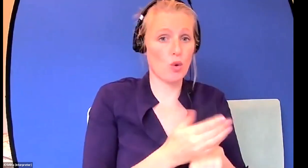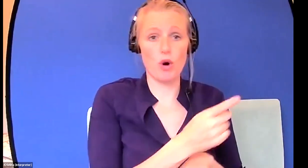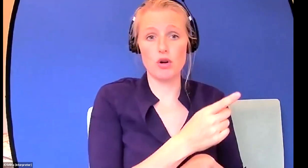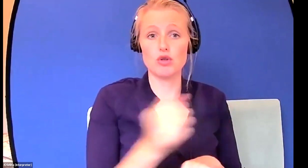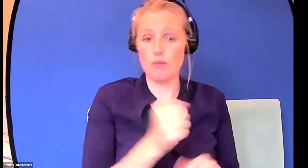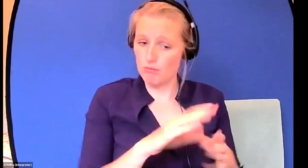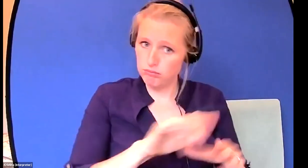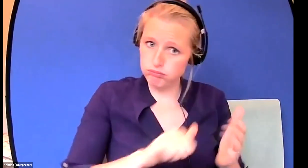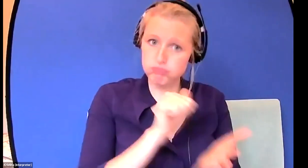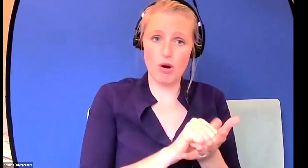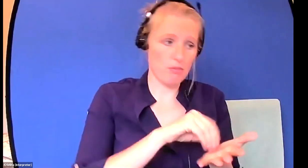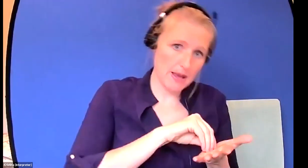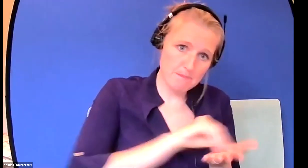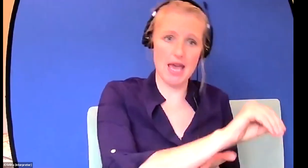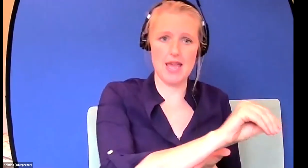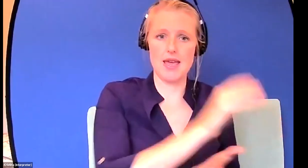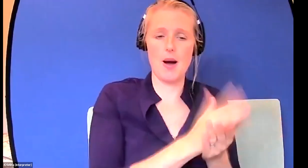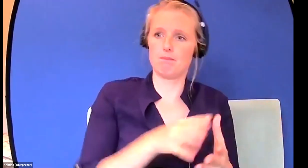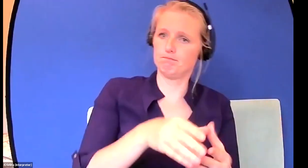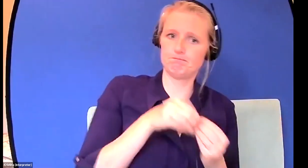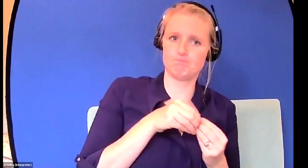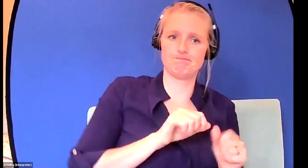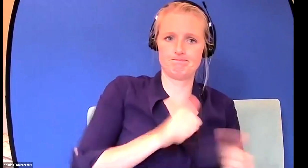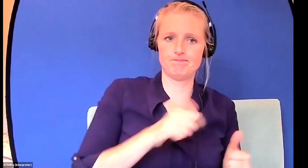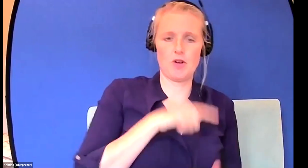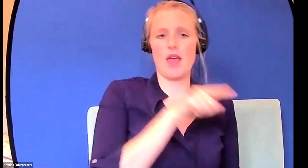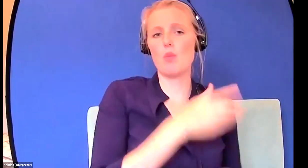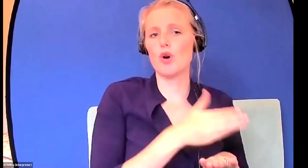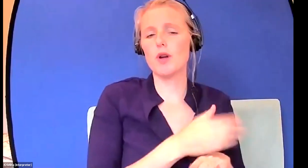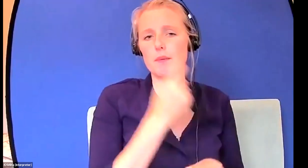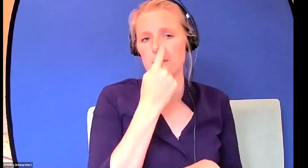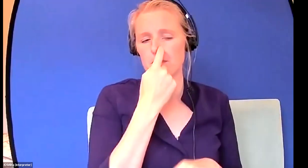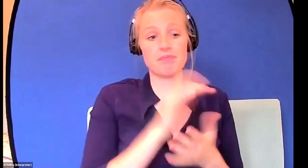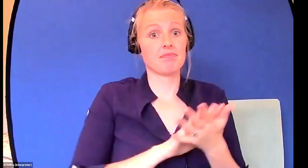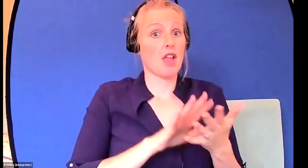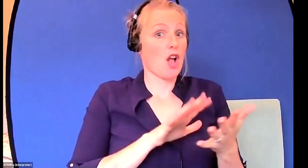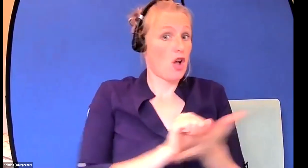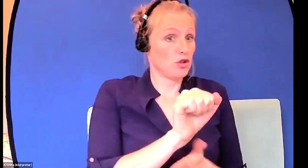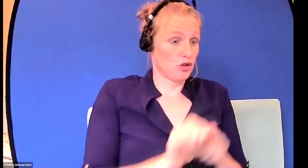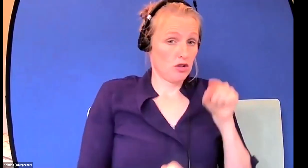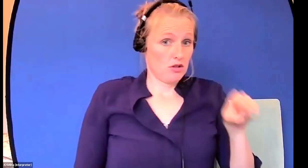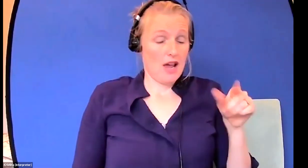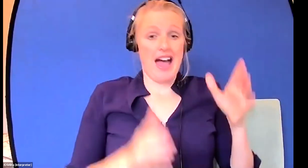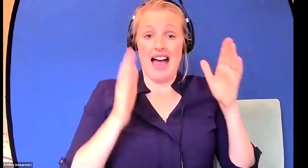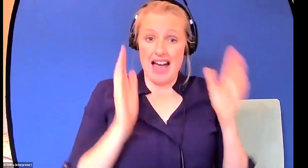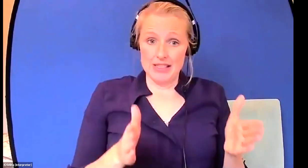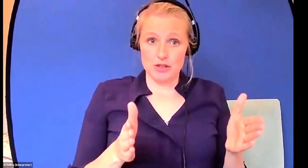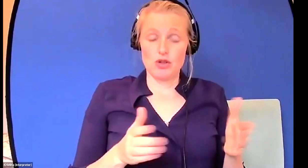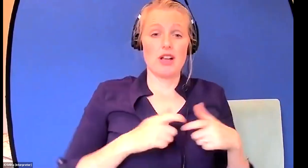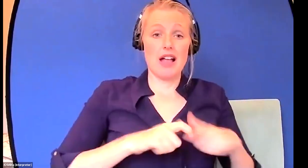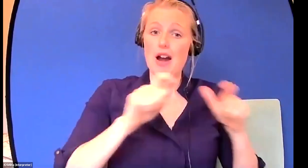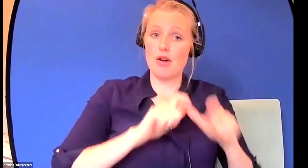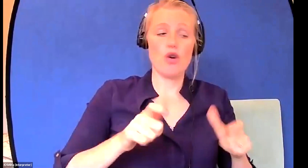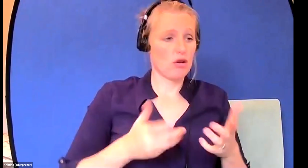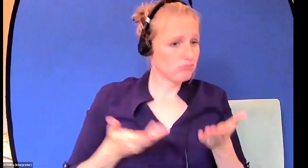that's properly compensated for and rewarded. And culture must therefore continue to provide material